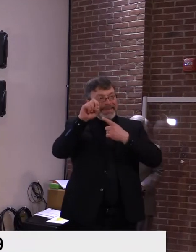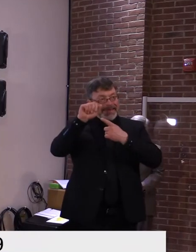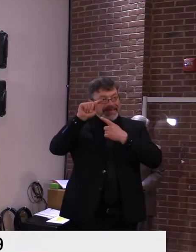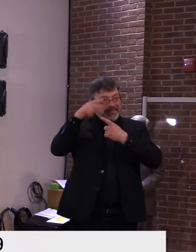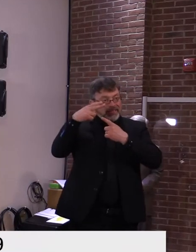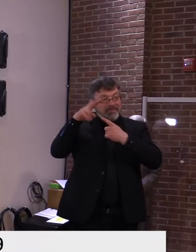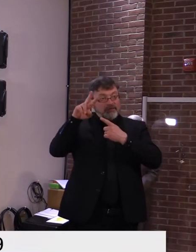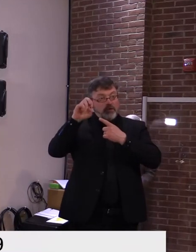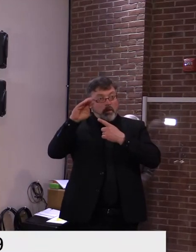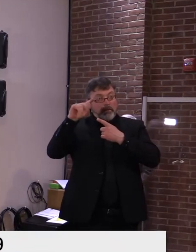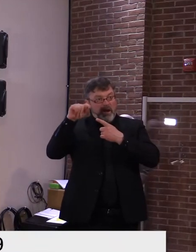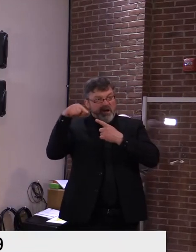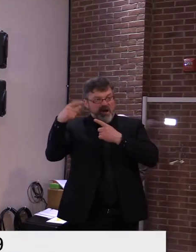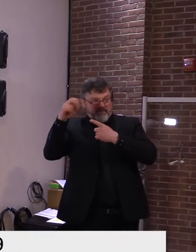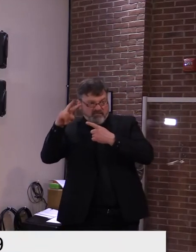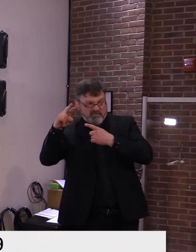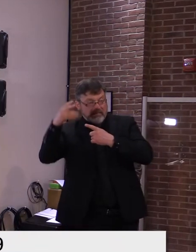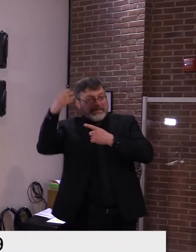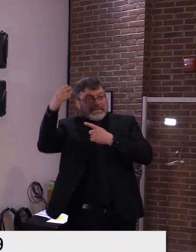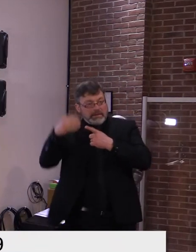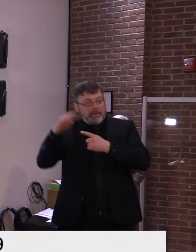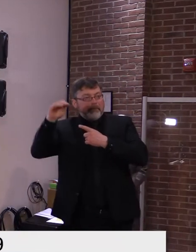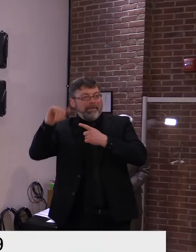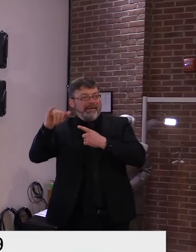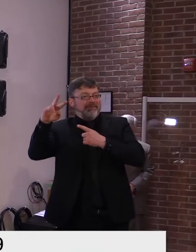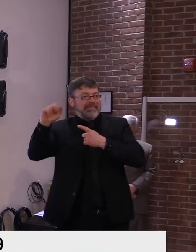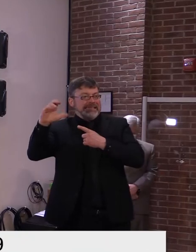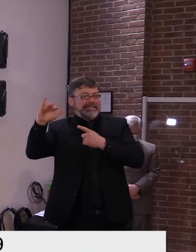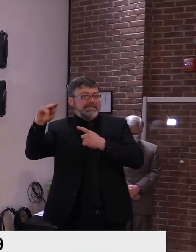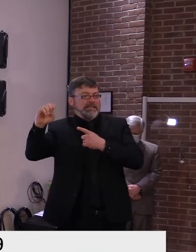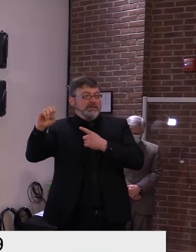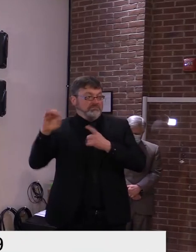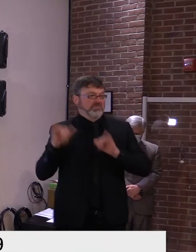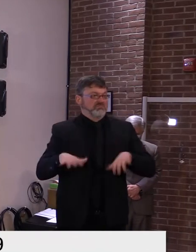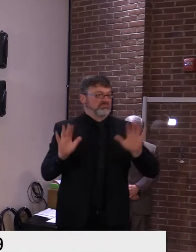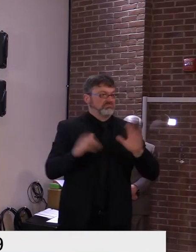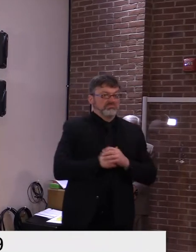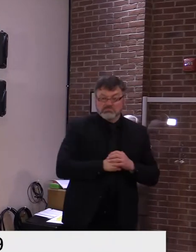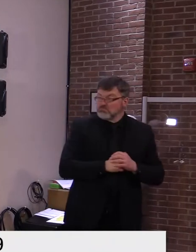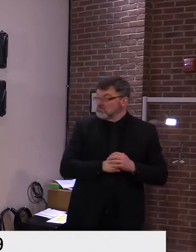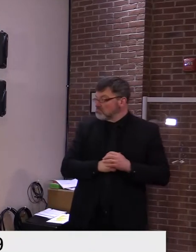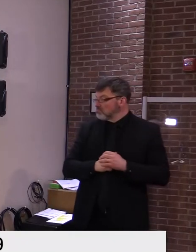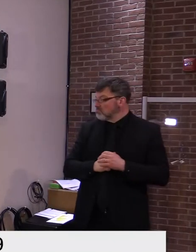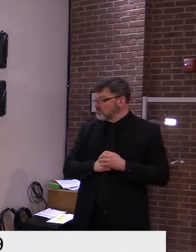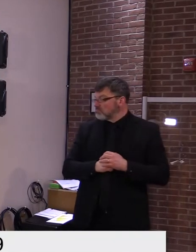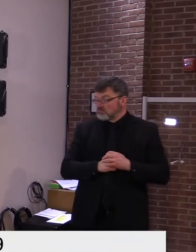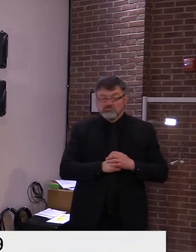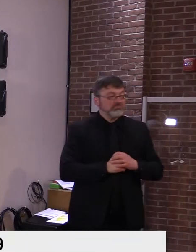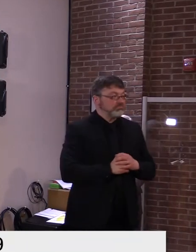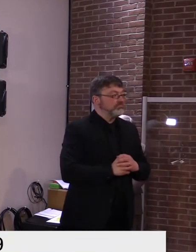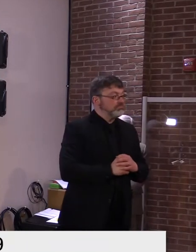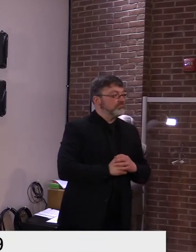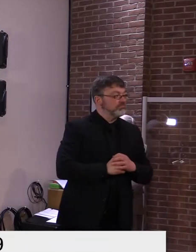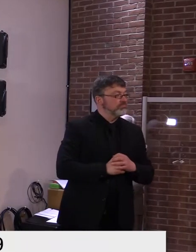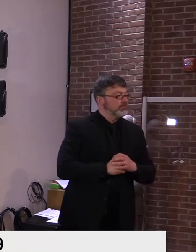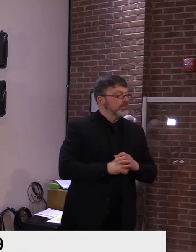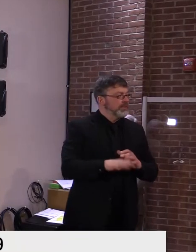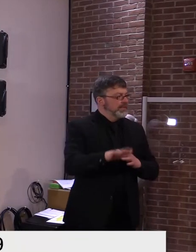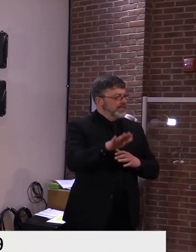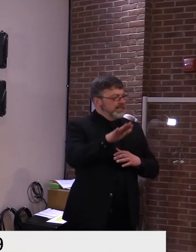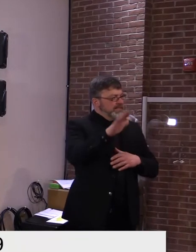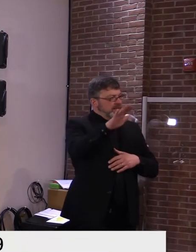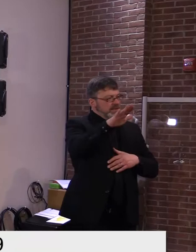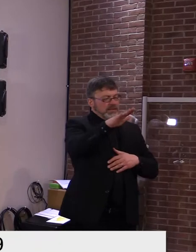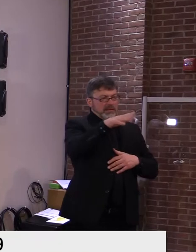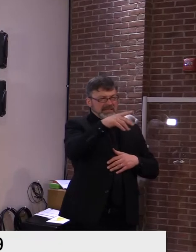healthvermont.gov/myvaccine to register for vaccine, or use the phone number that Secretary Smith noted as soon as you are eligible.